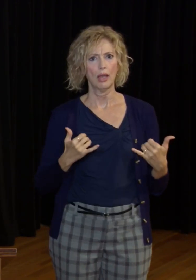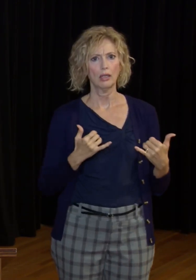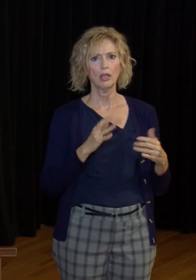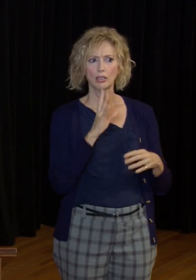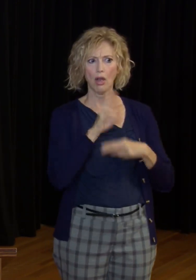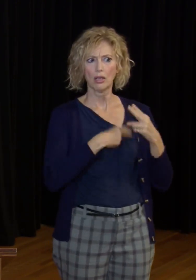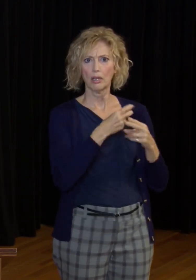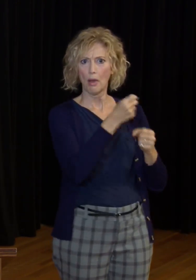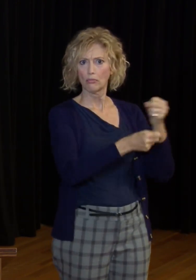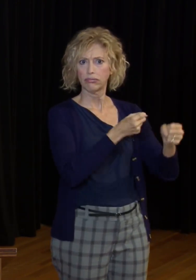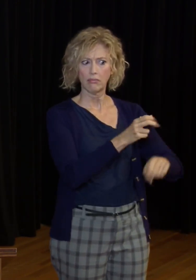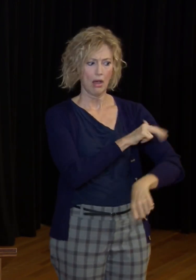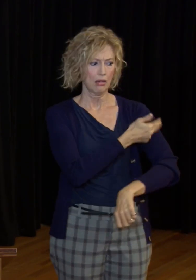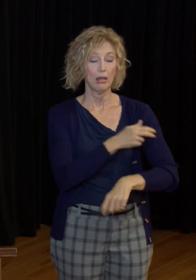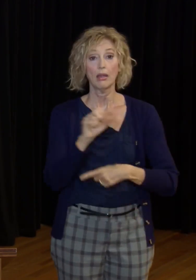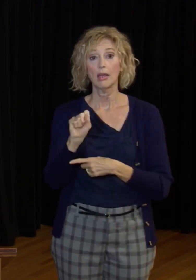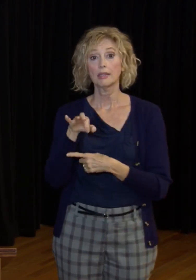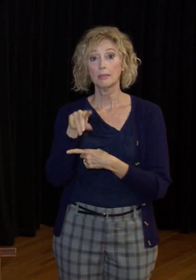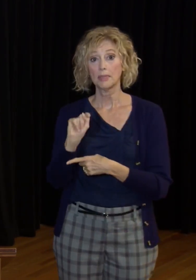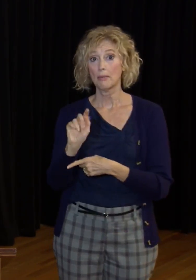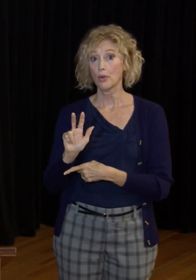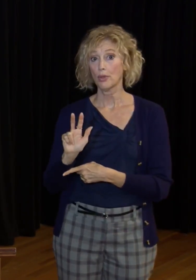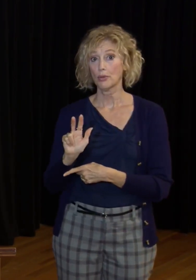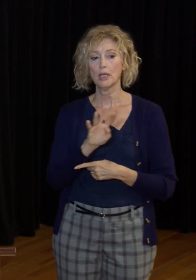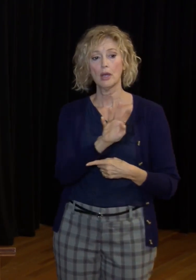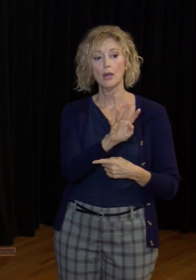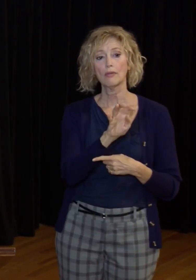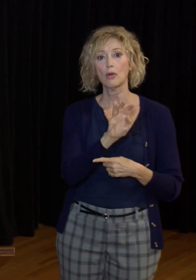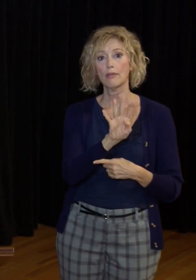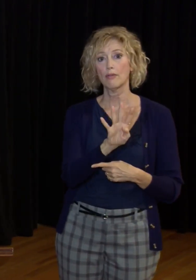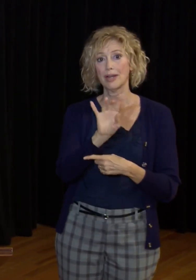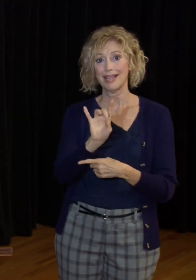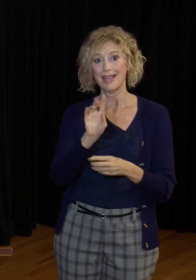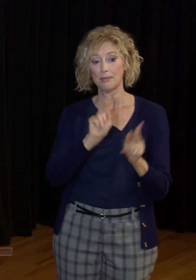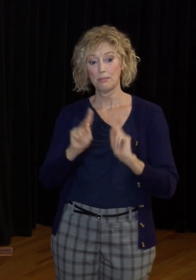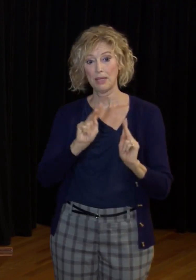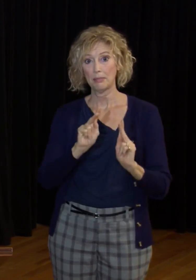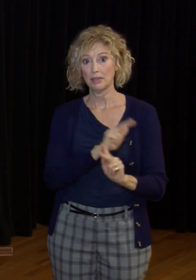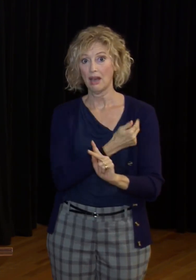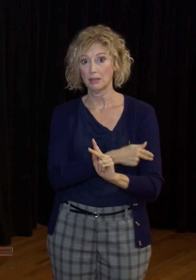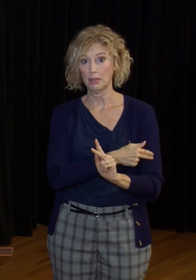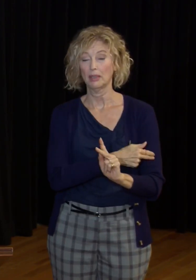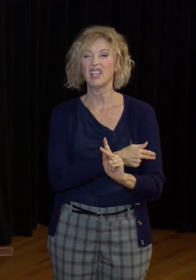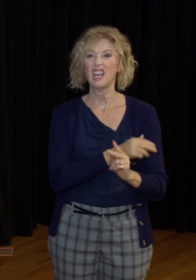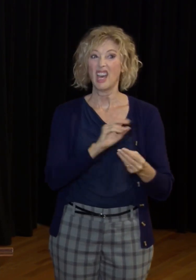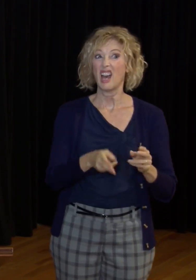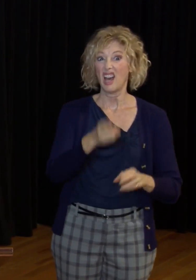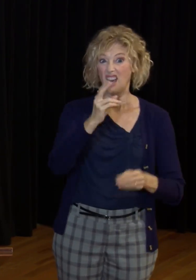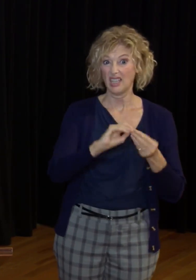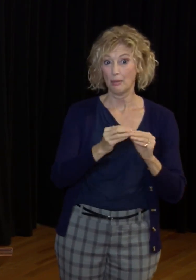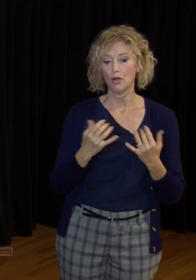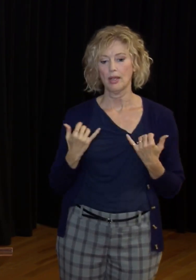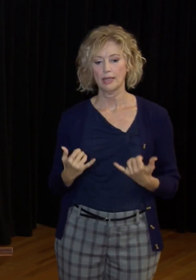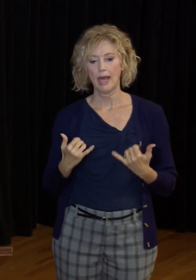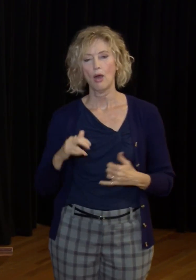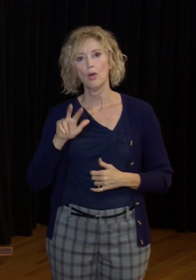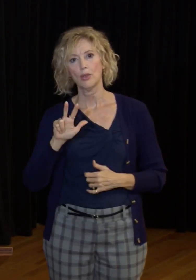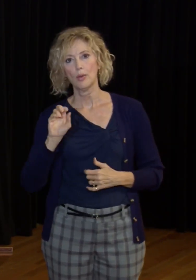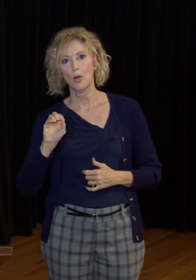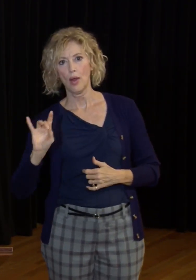hospitalizations, on September 3rd, we were at 448 people in the hospital. That was our high peak. And today, we're at